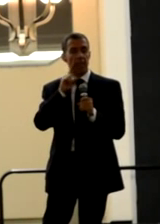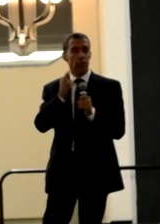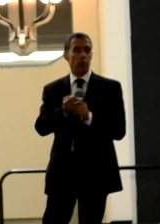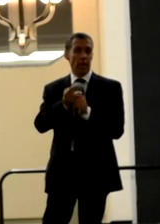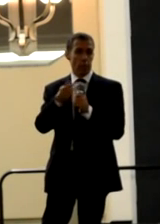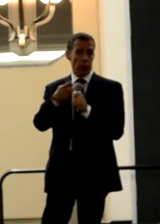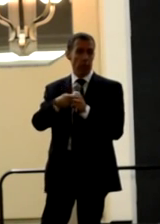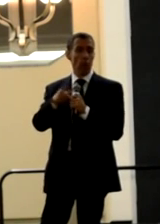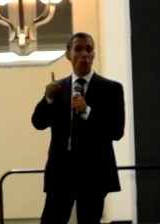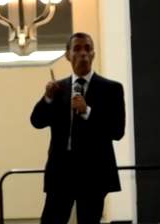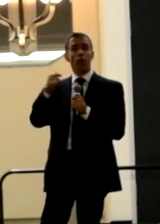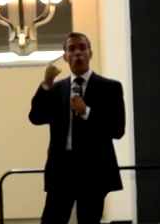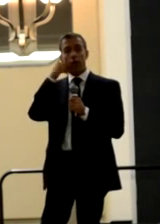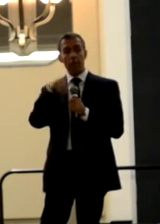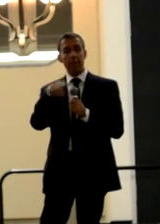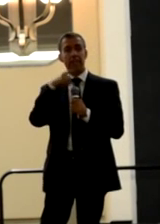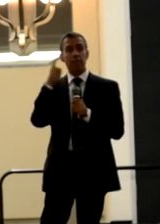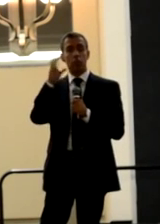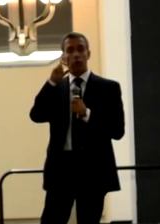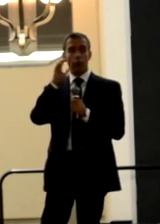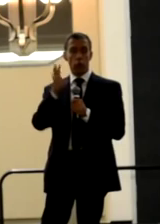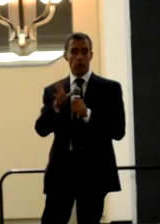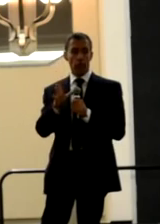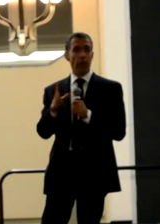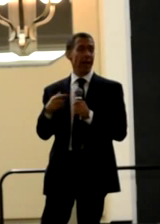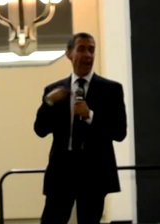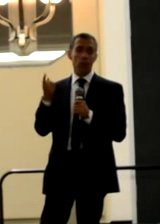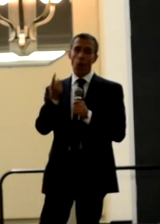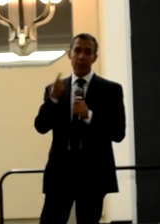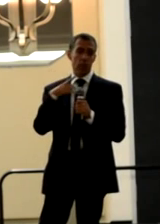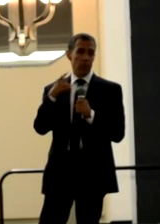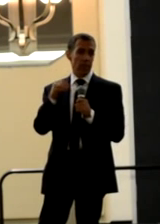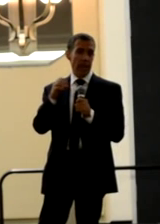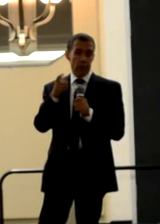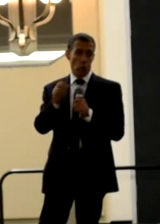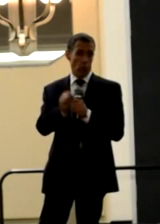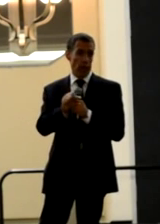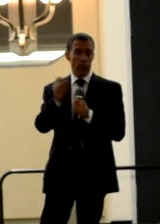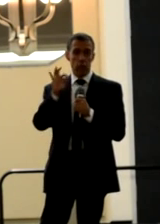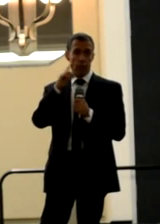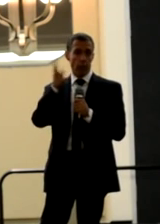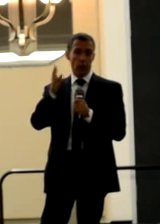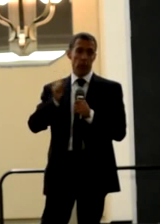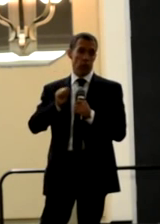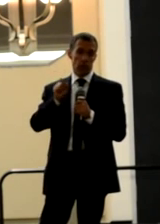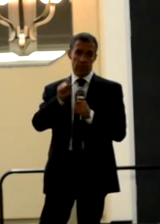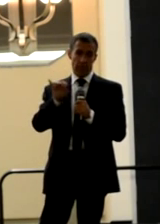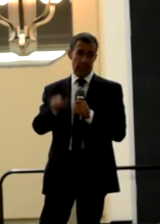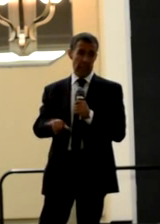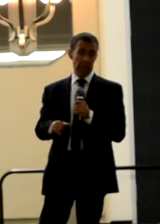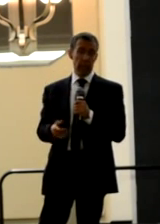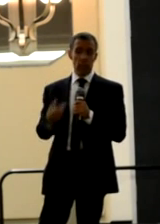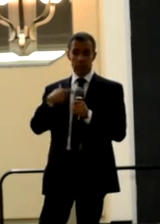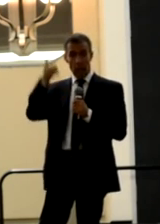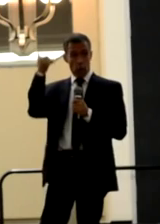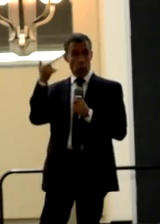with the Deafness Rehab Program. When the call came in, it said somebody's looking for an interpreter. And I was always interested in extra work. I would interpret for Broadway shows and stuff like